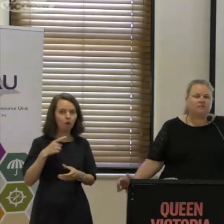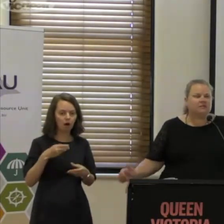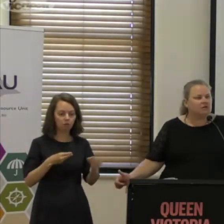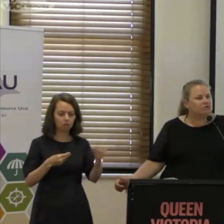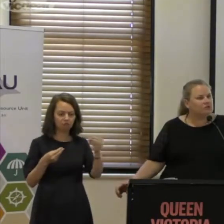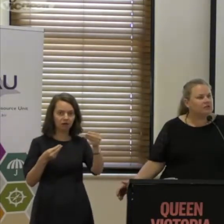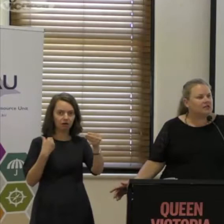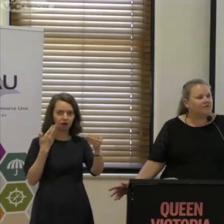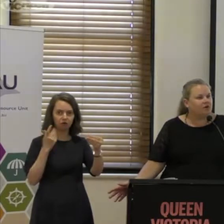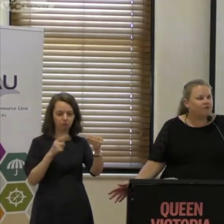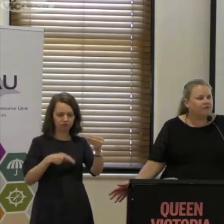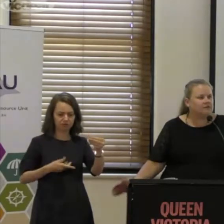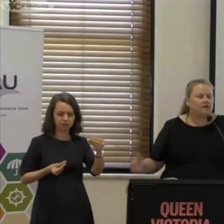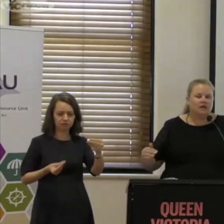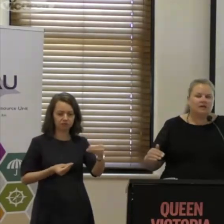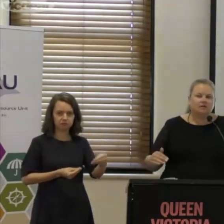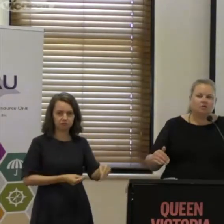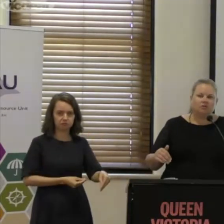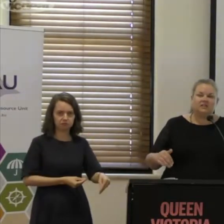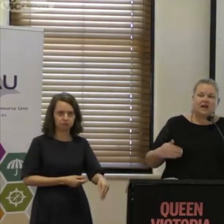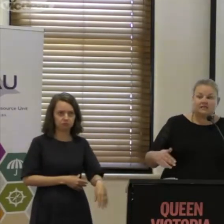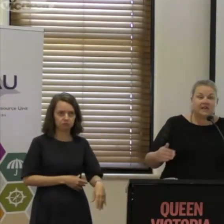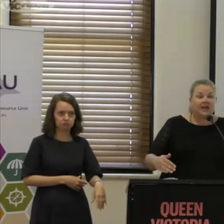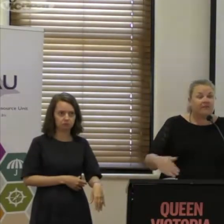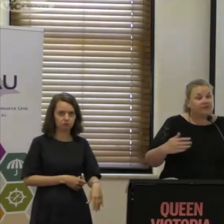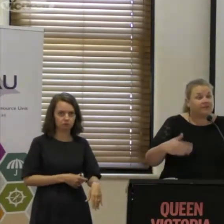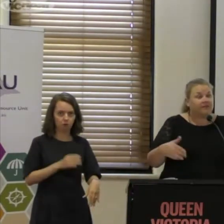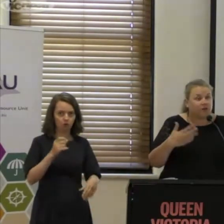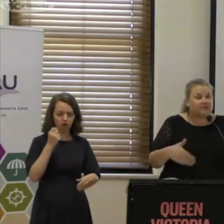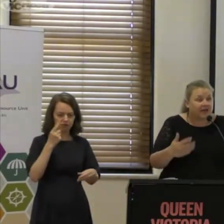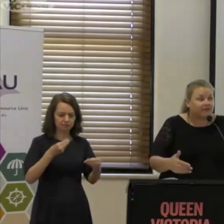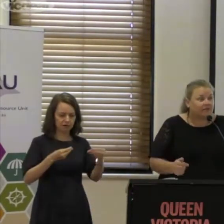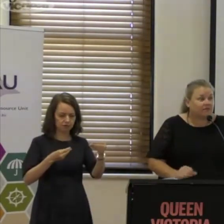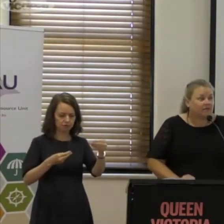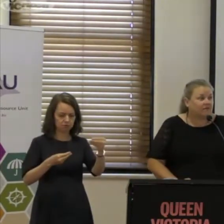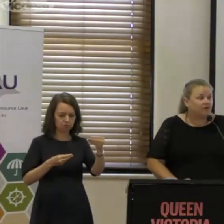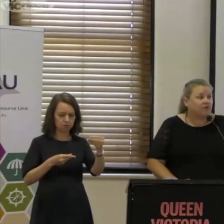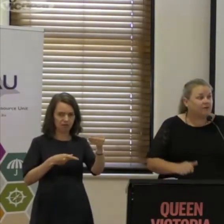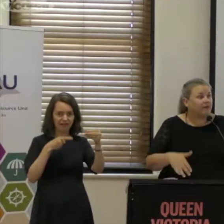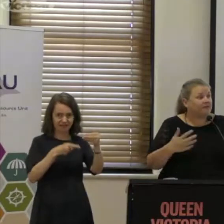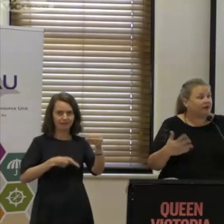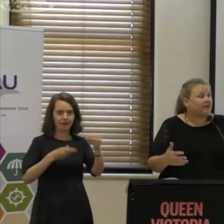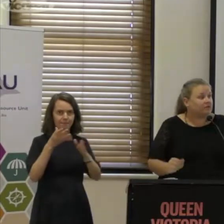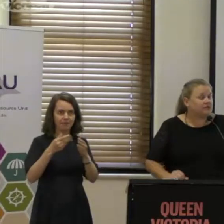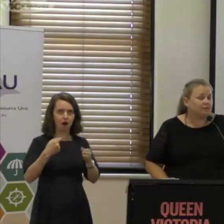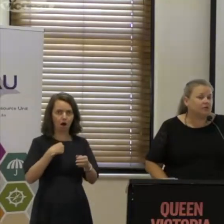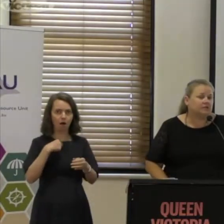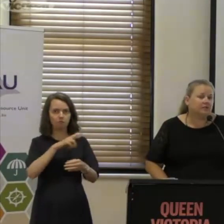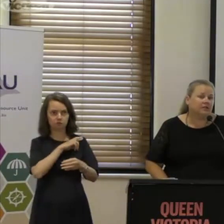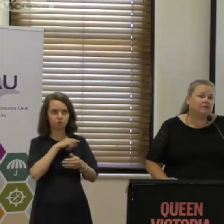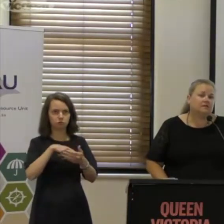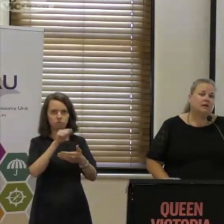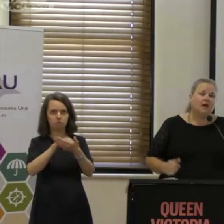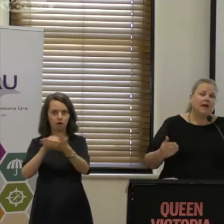the skills or didn't have the confidence or didn't understand that once they had the document that in fact they could start